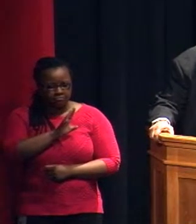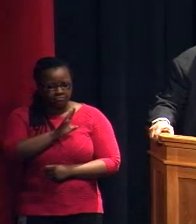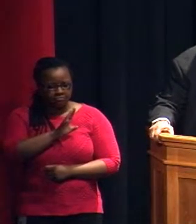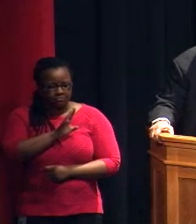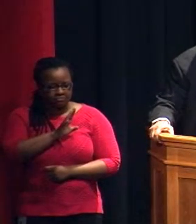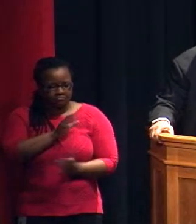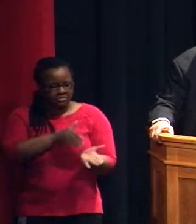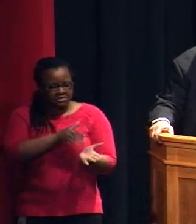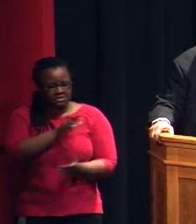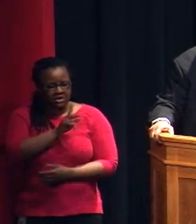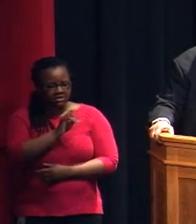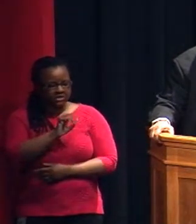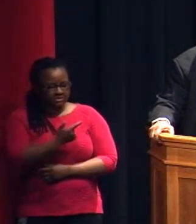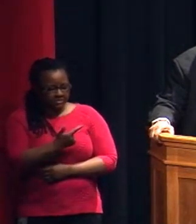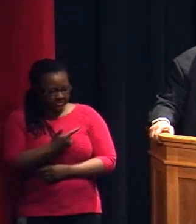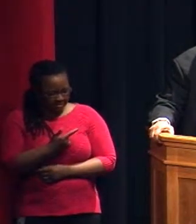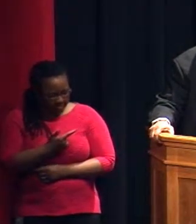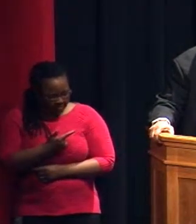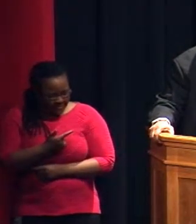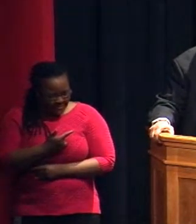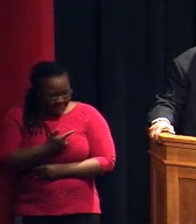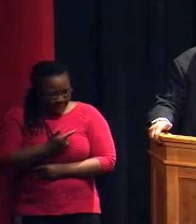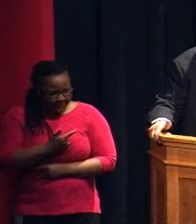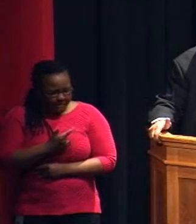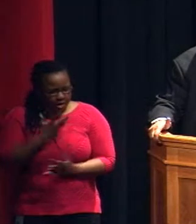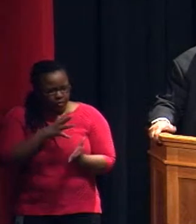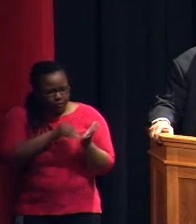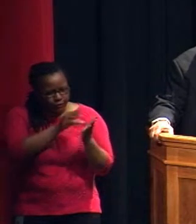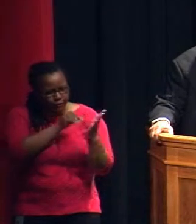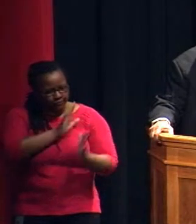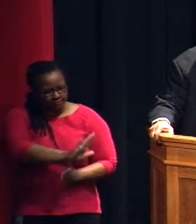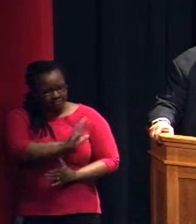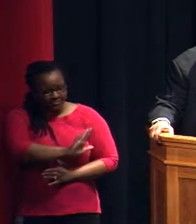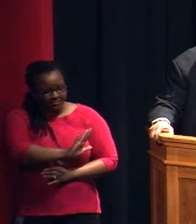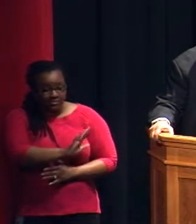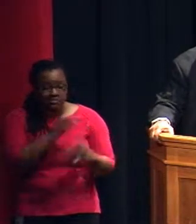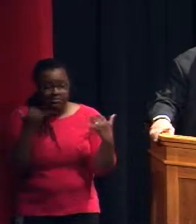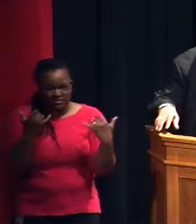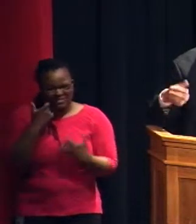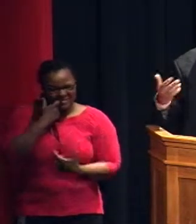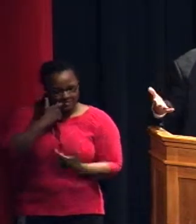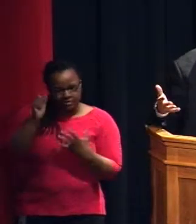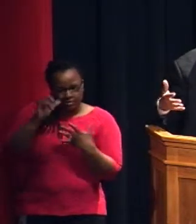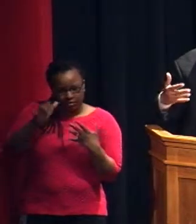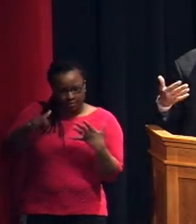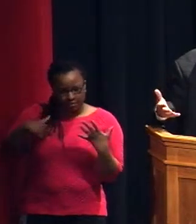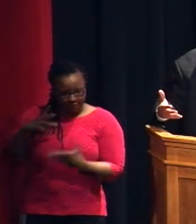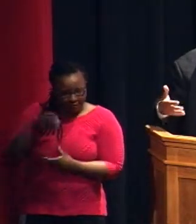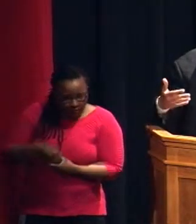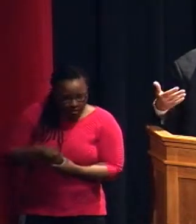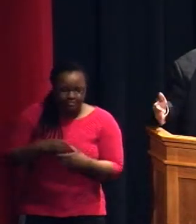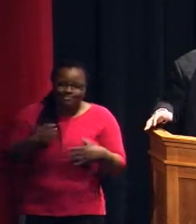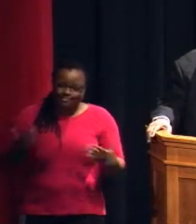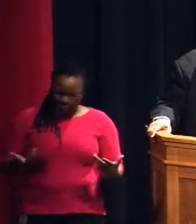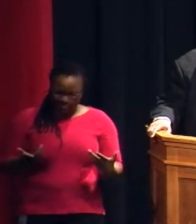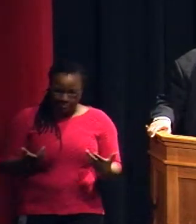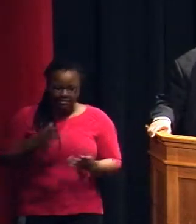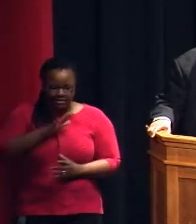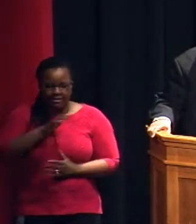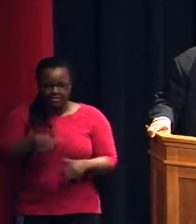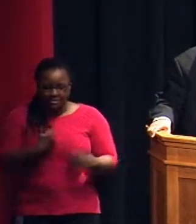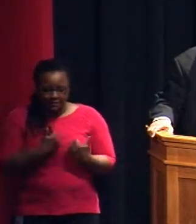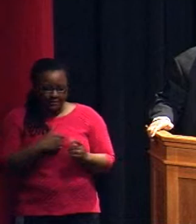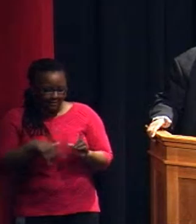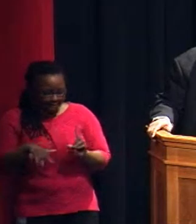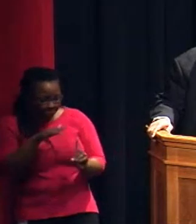you heard in the reading of my bio, I'm now a King scholar. I wanted to know about his life, his